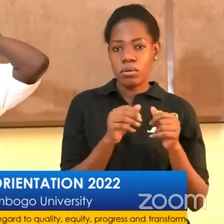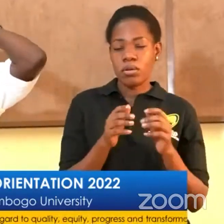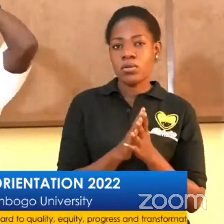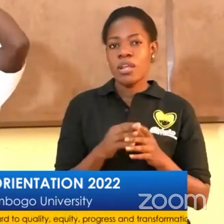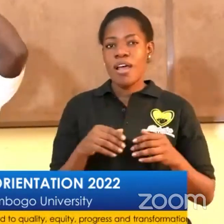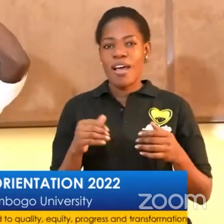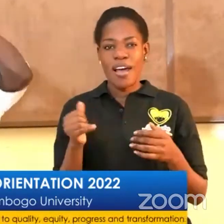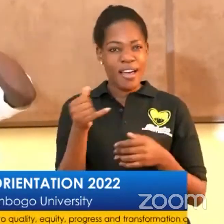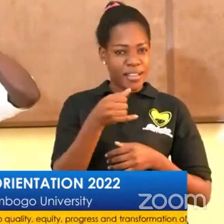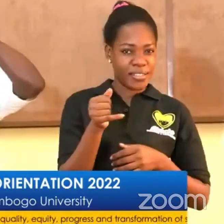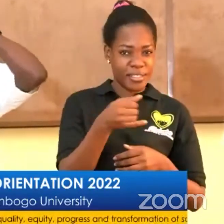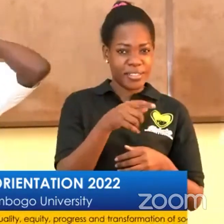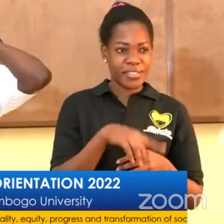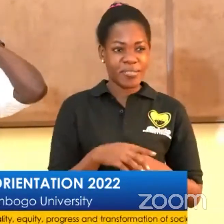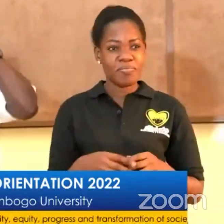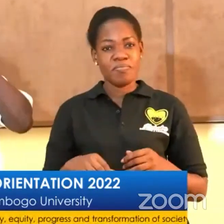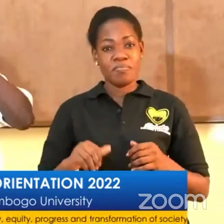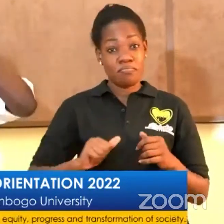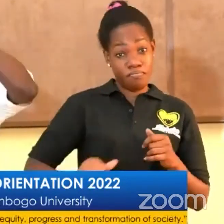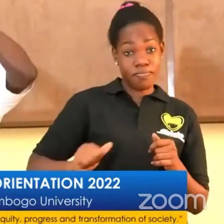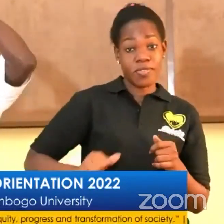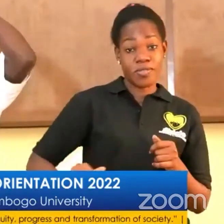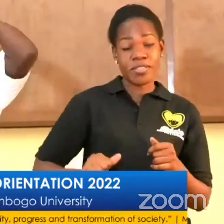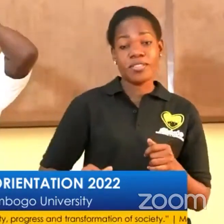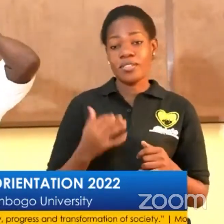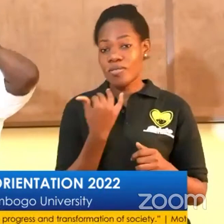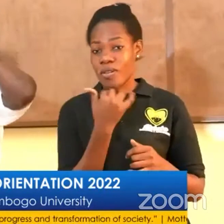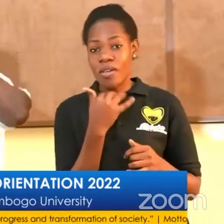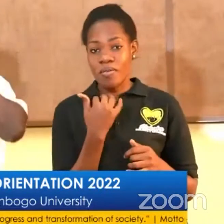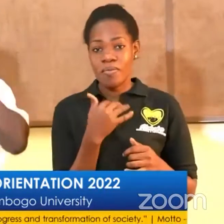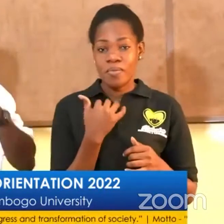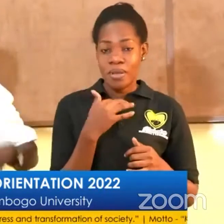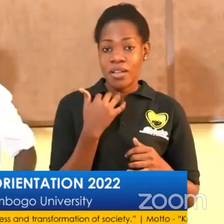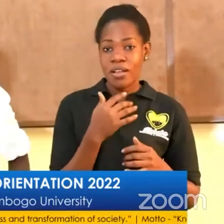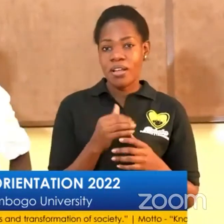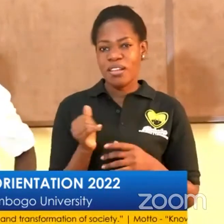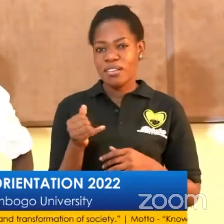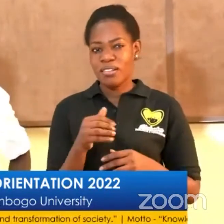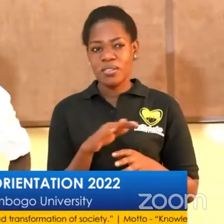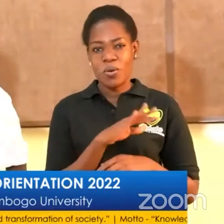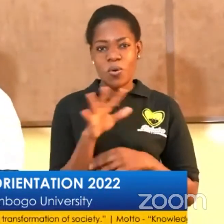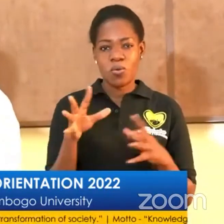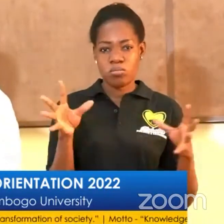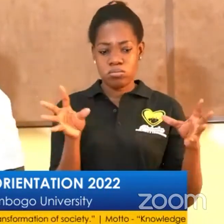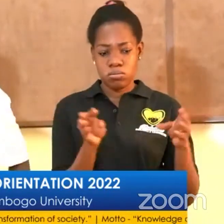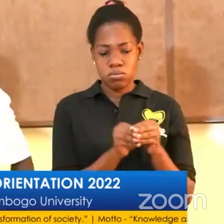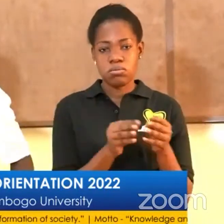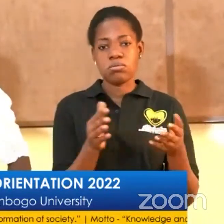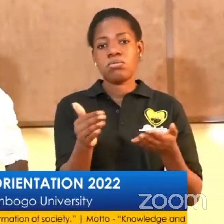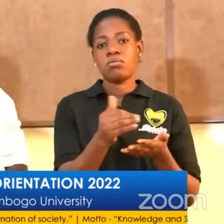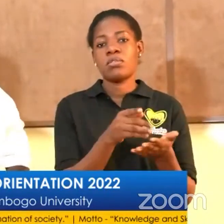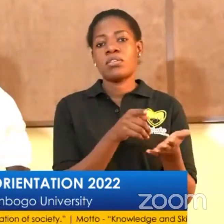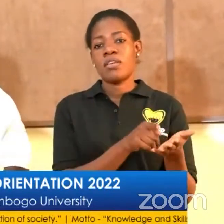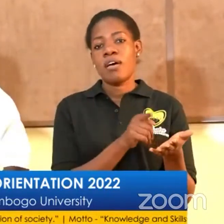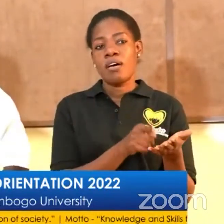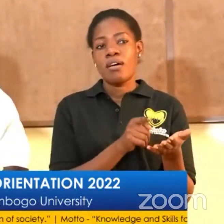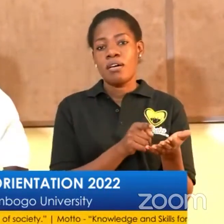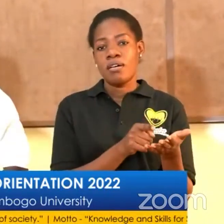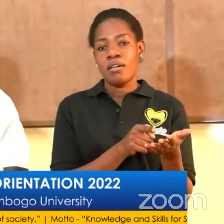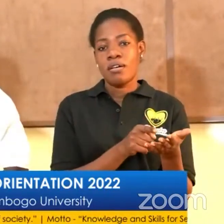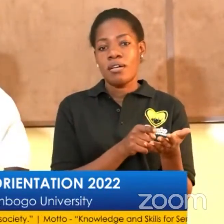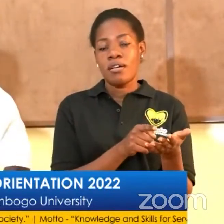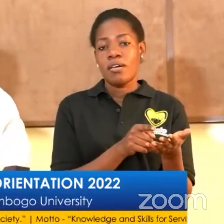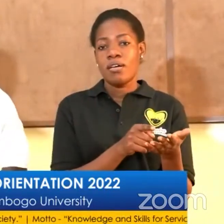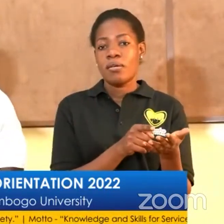music, drama, architecture will all be found under that code.